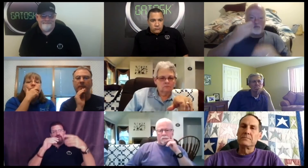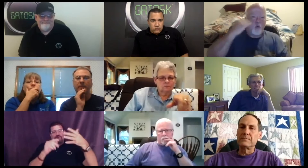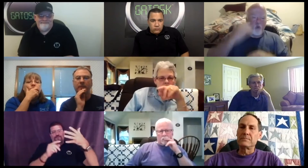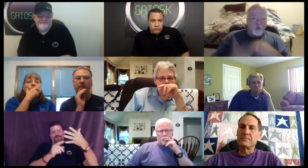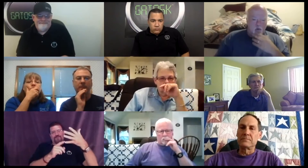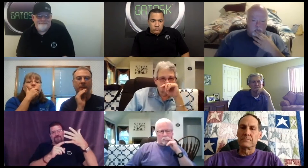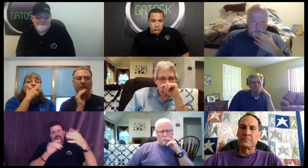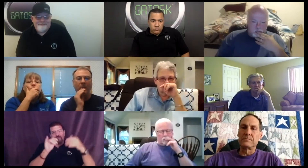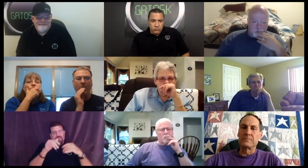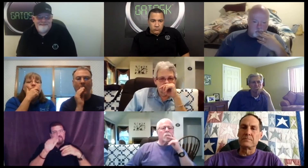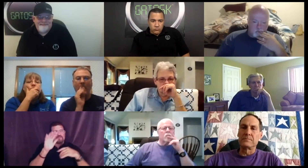Yeah, that's a good idea. Why don't you